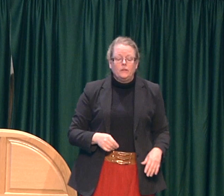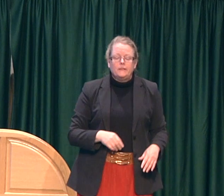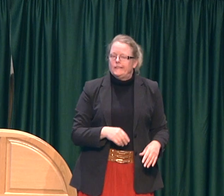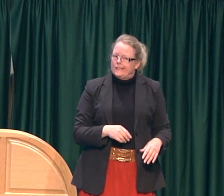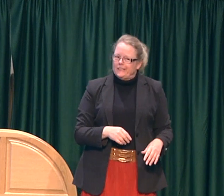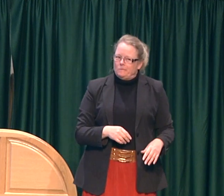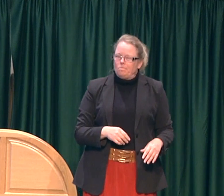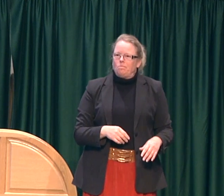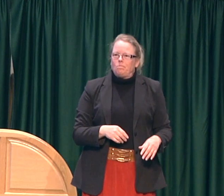I know one doctor,